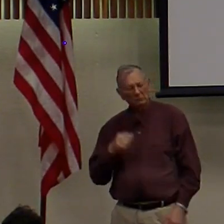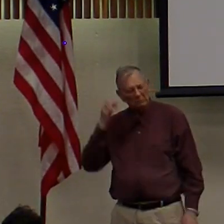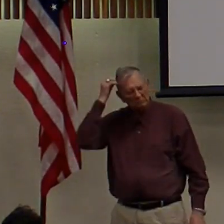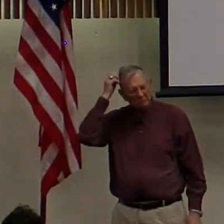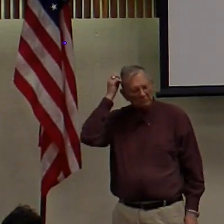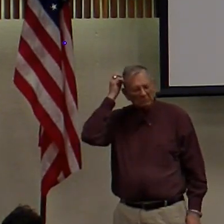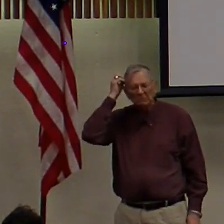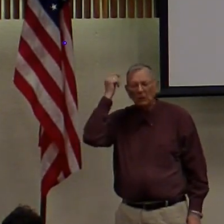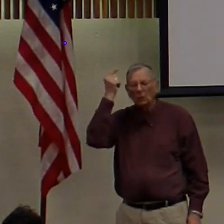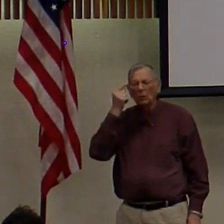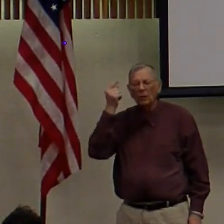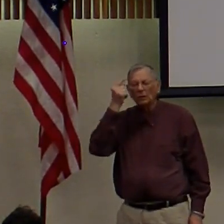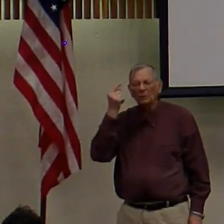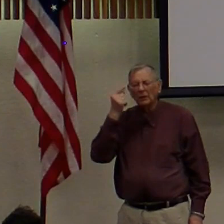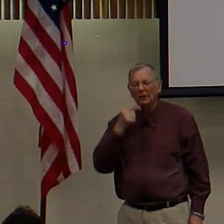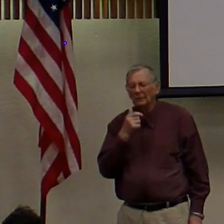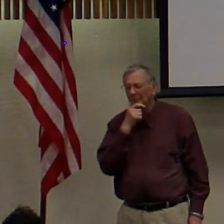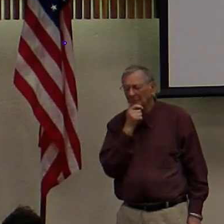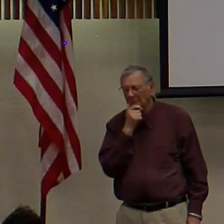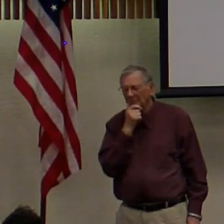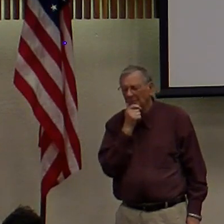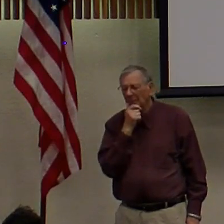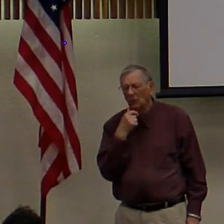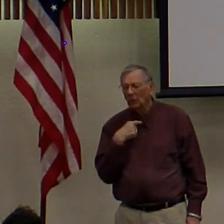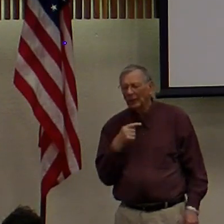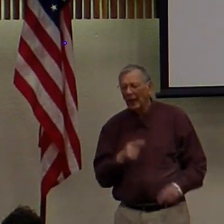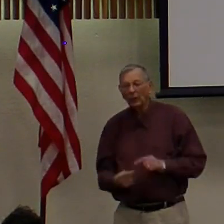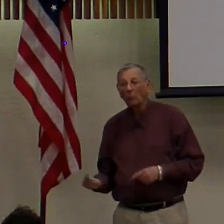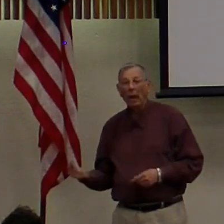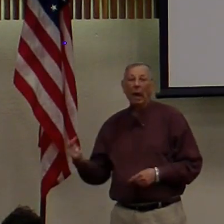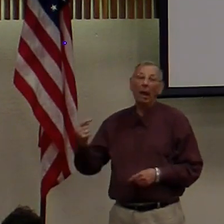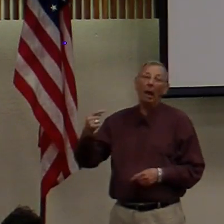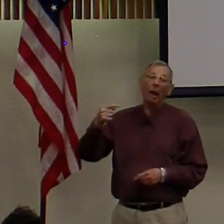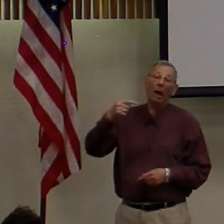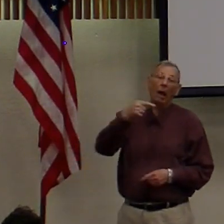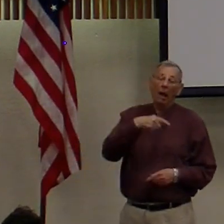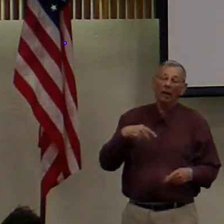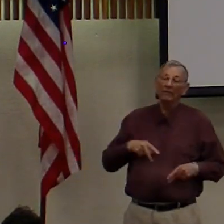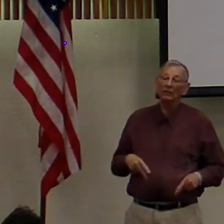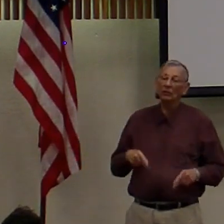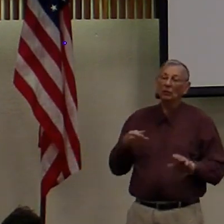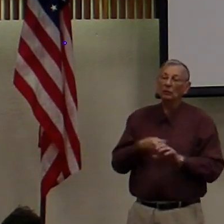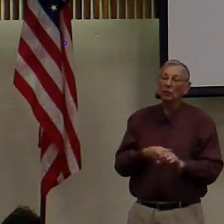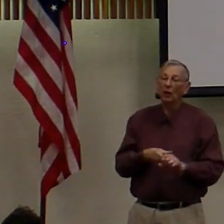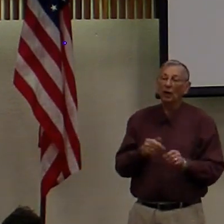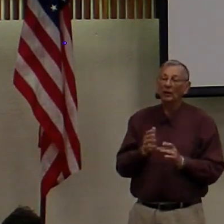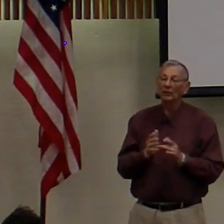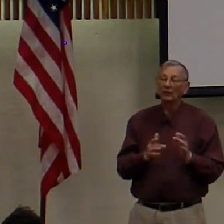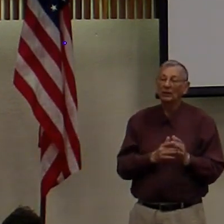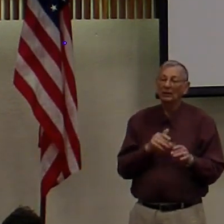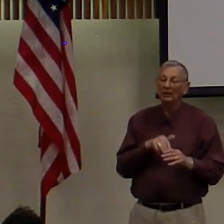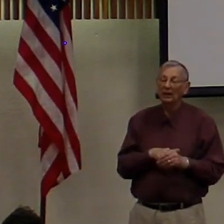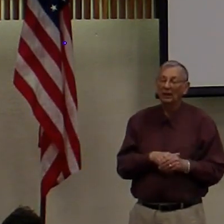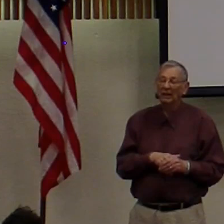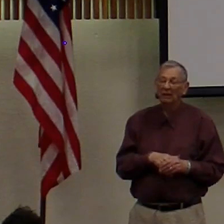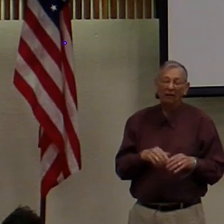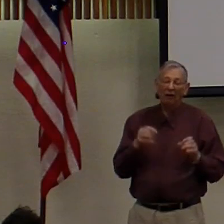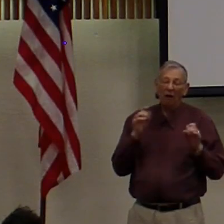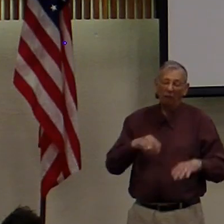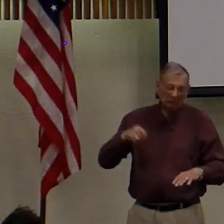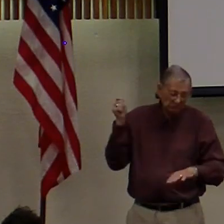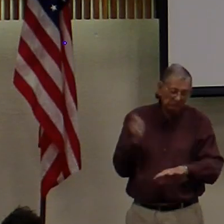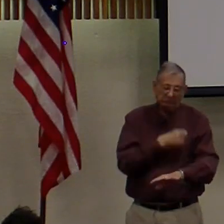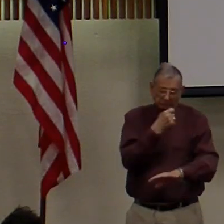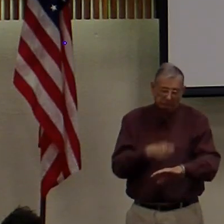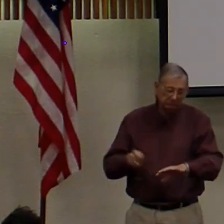always kind of wondered. Obviously, we can't go back and physically join him in an unspeakable